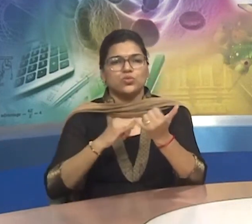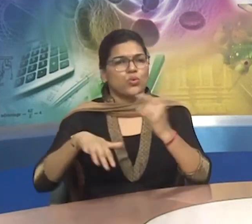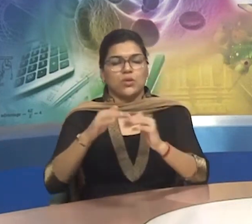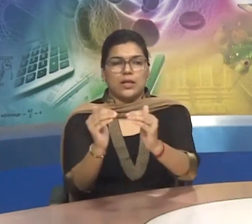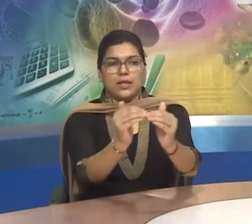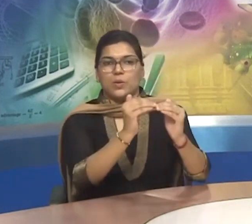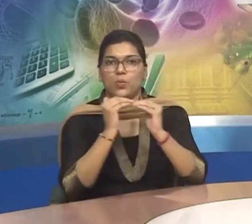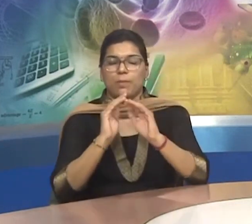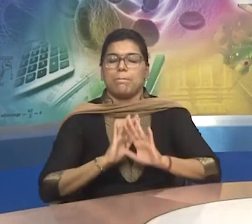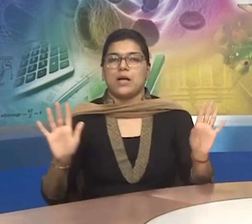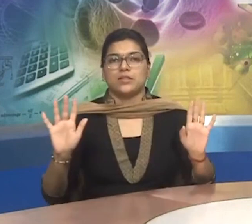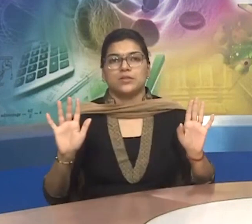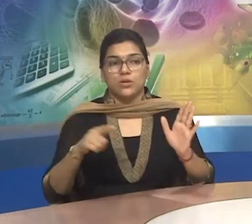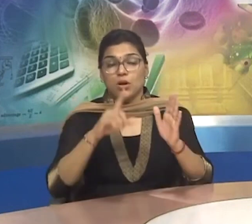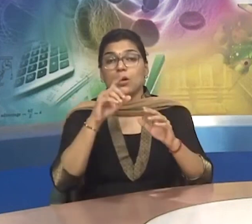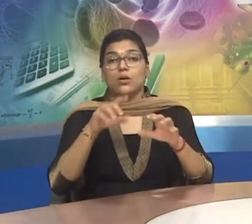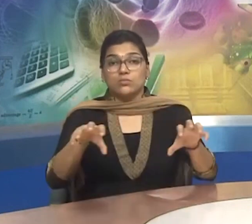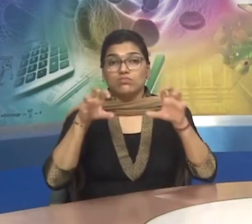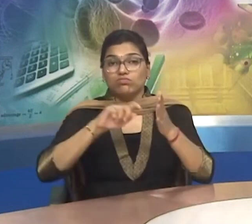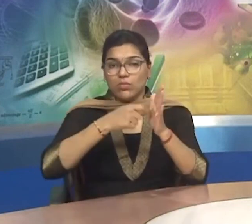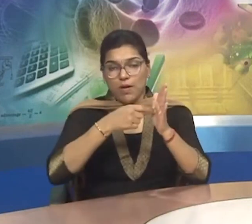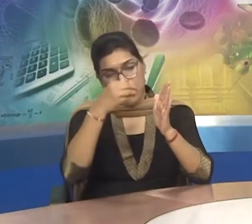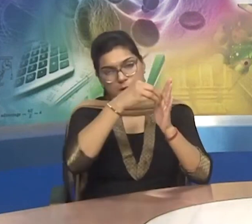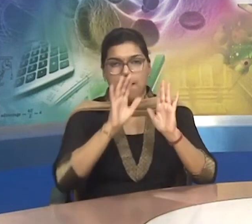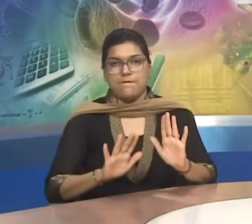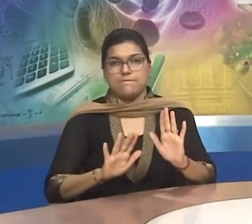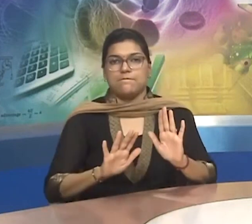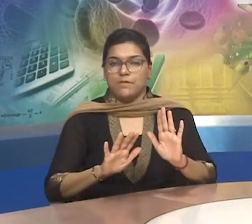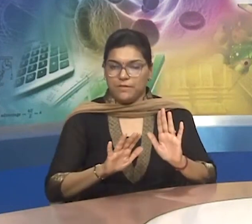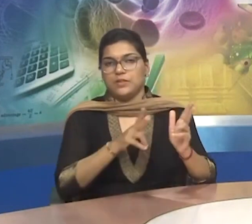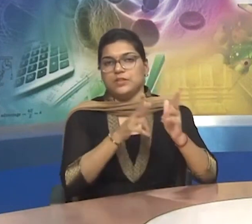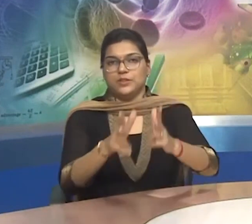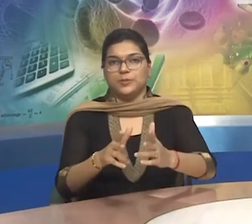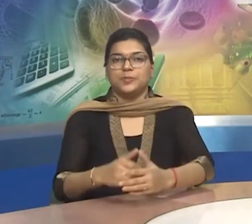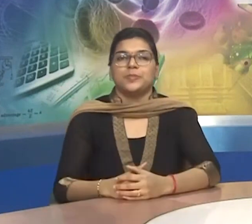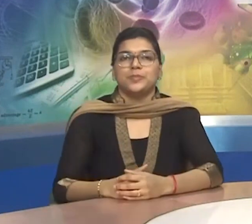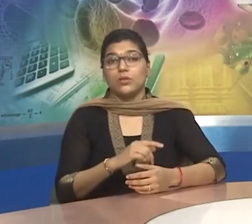title is developing to avoid this social inequality.